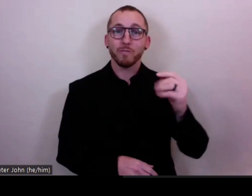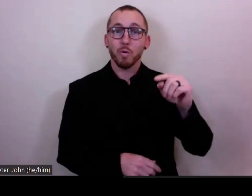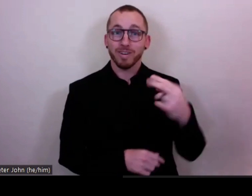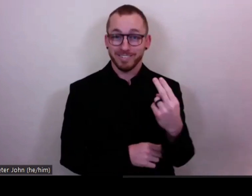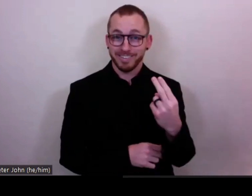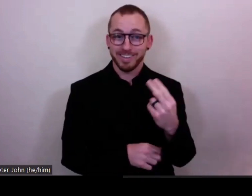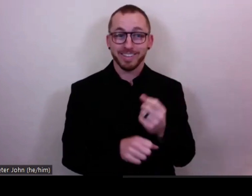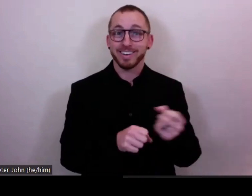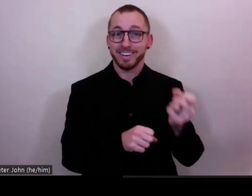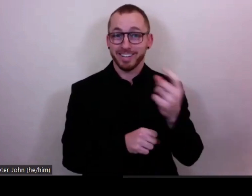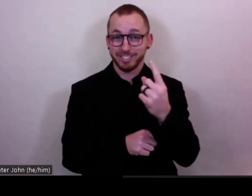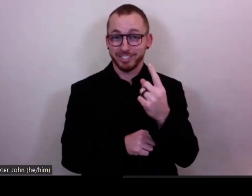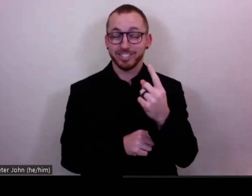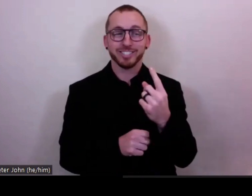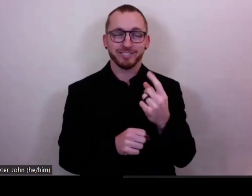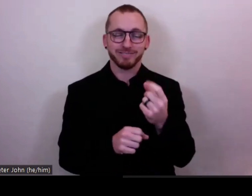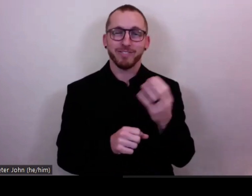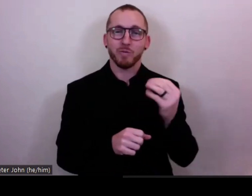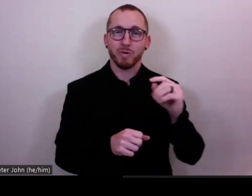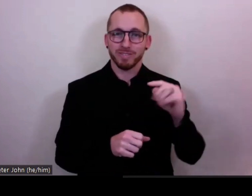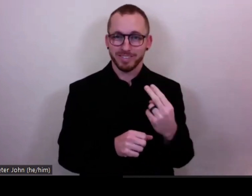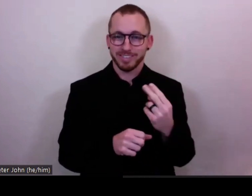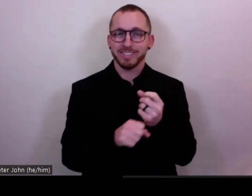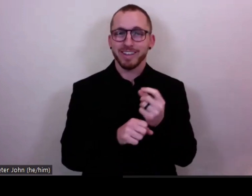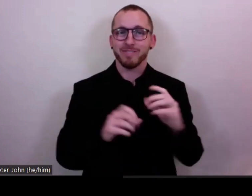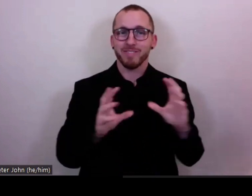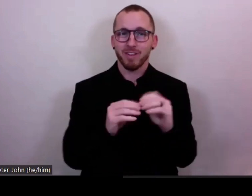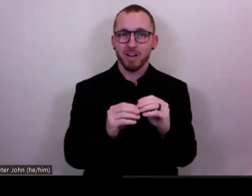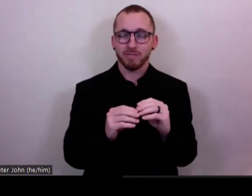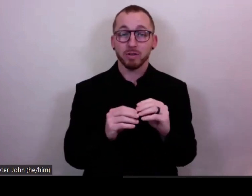across the lifespan back here next year. So safe travels, enjoy your weekend.